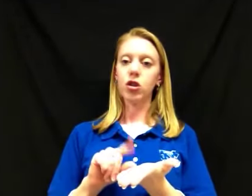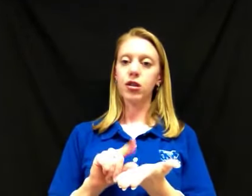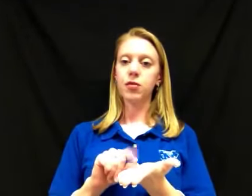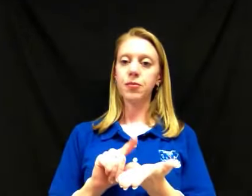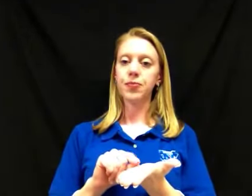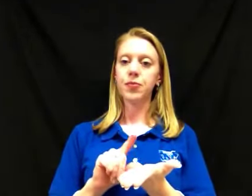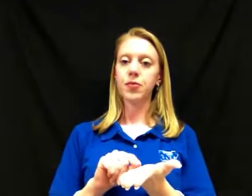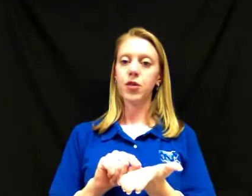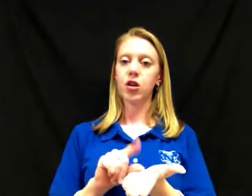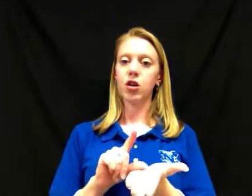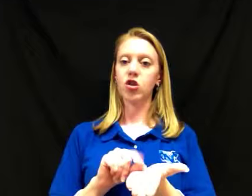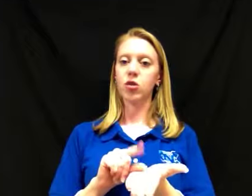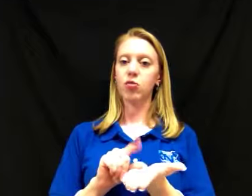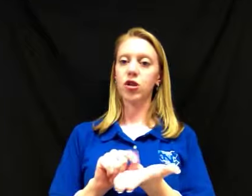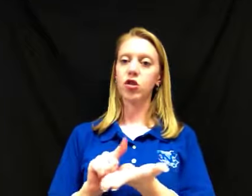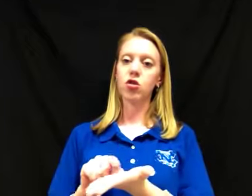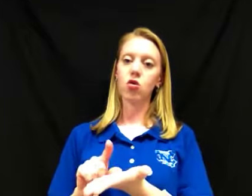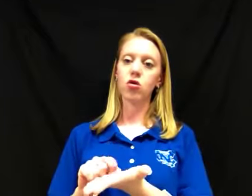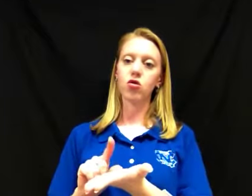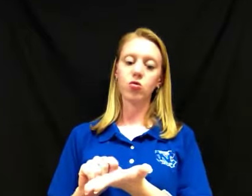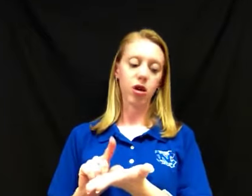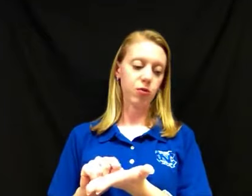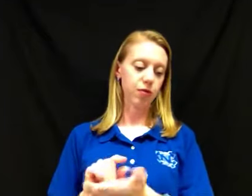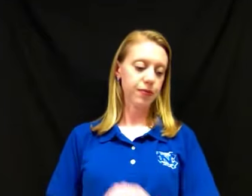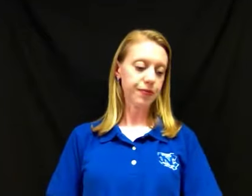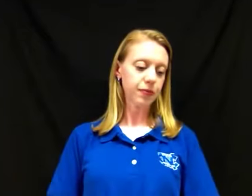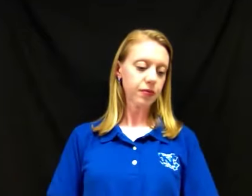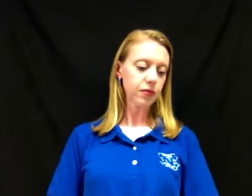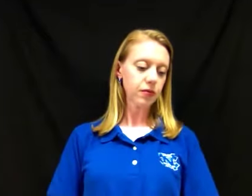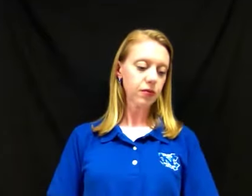Journalism can also mean printer or newspaper.